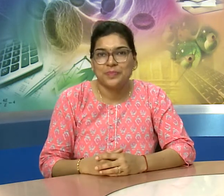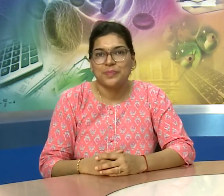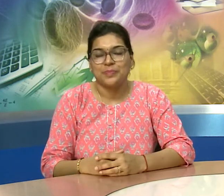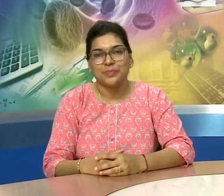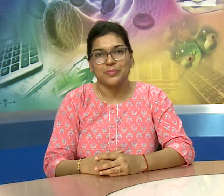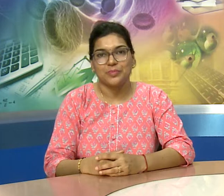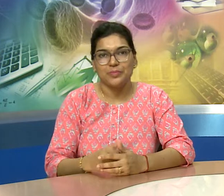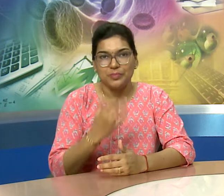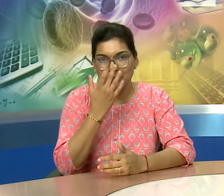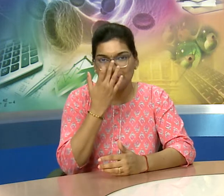was safe.